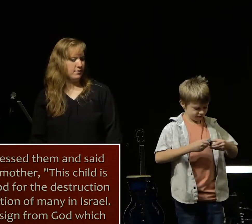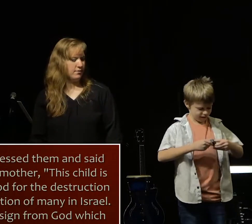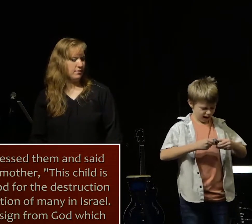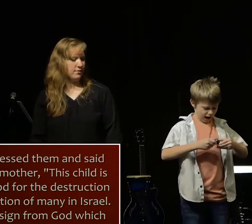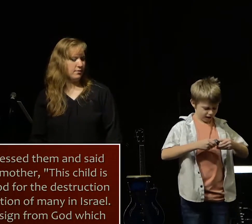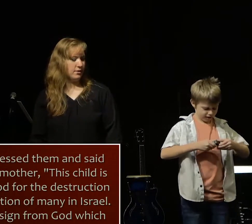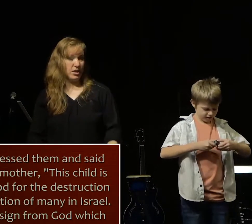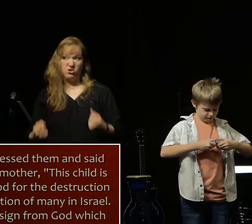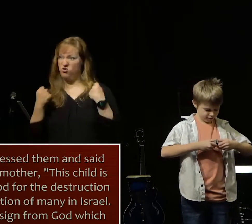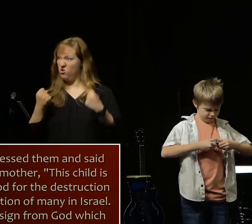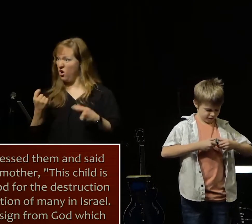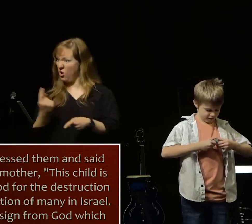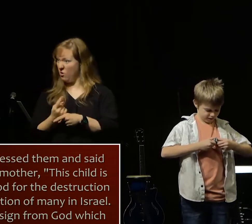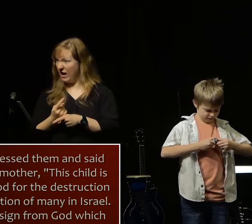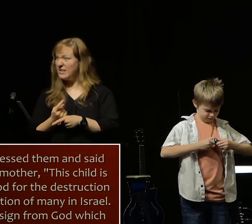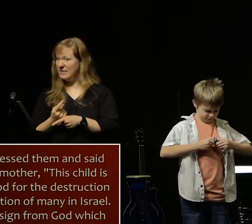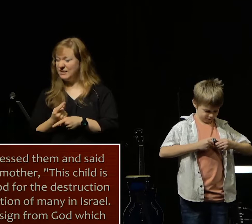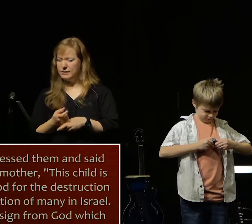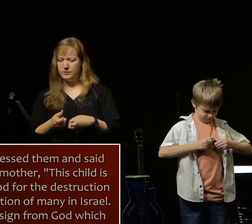They're pretty strong, aren't they?